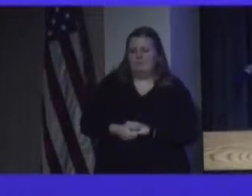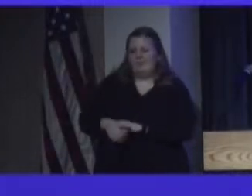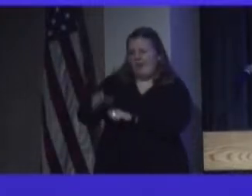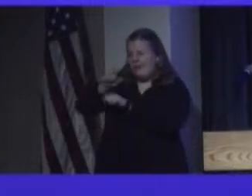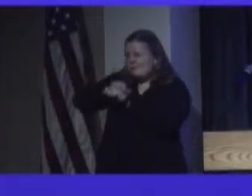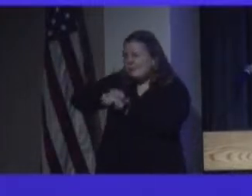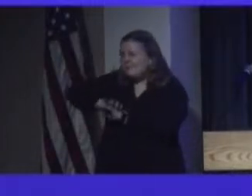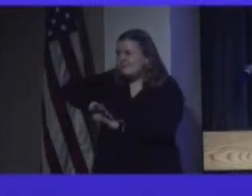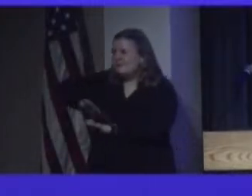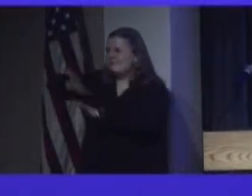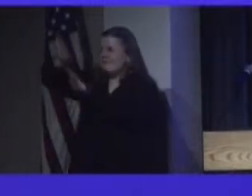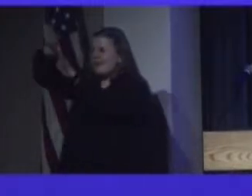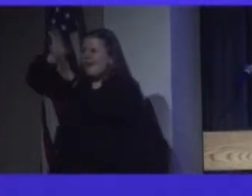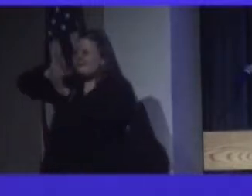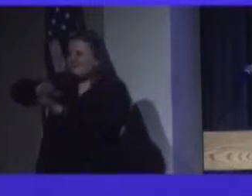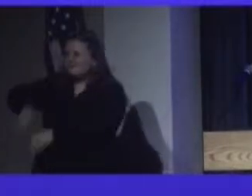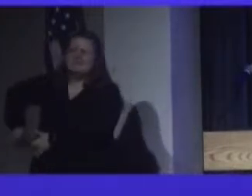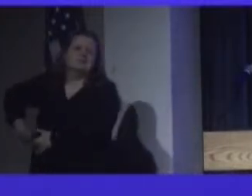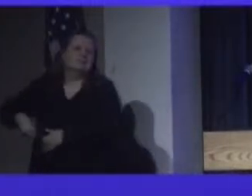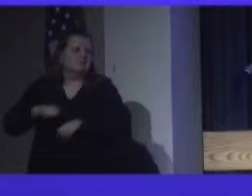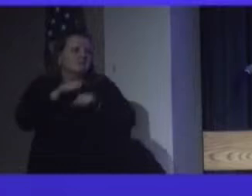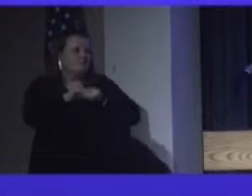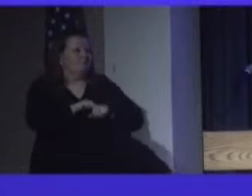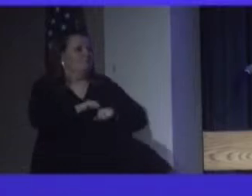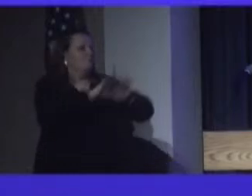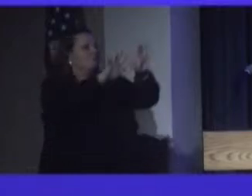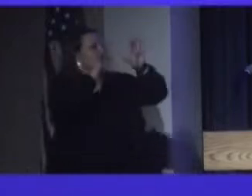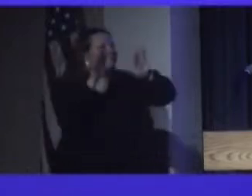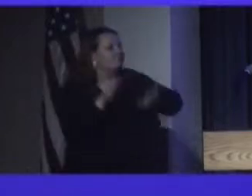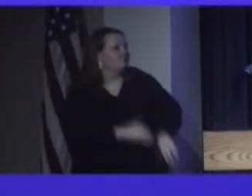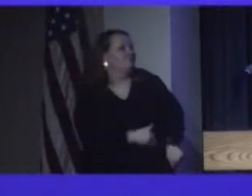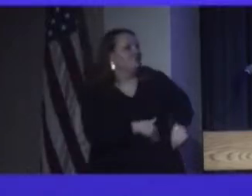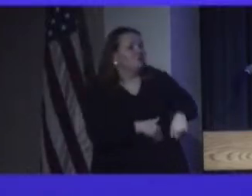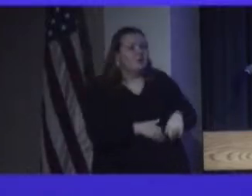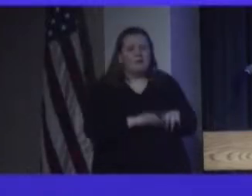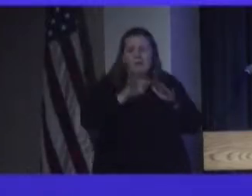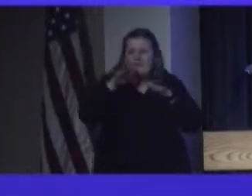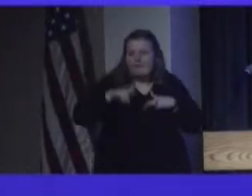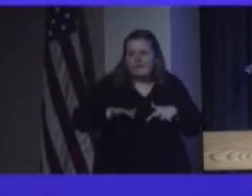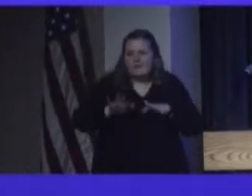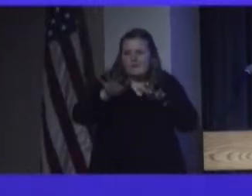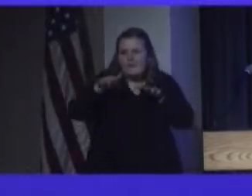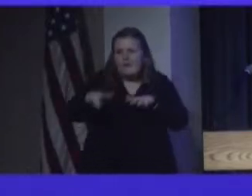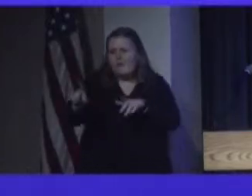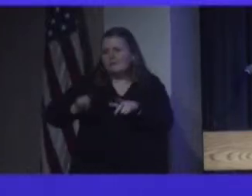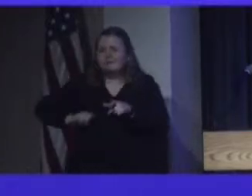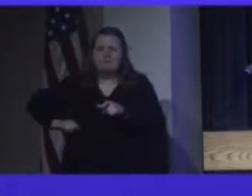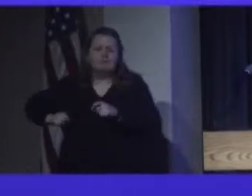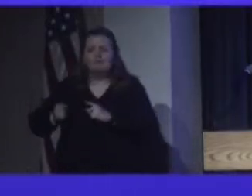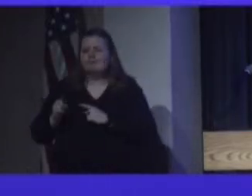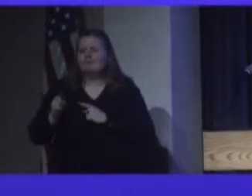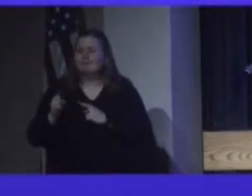And I climb every mountain and swim every